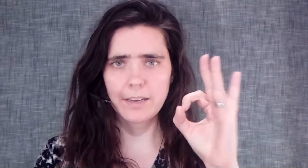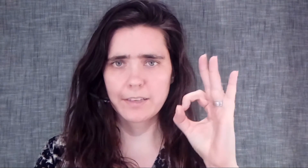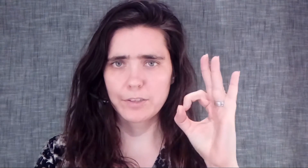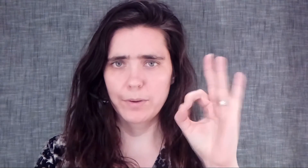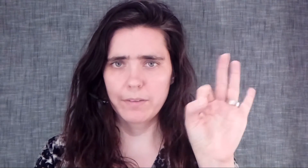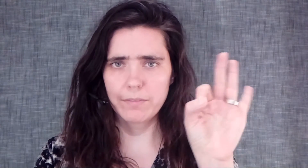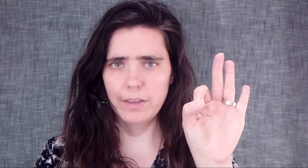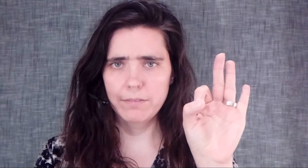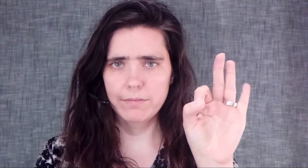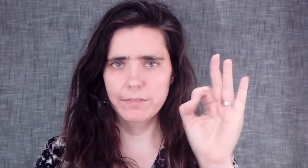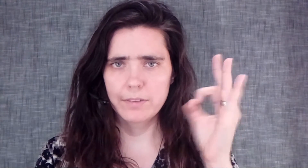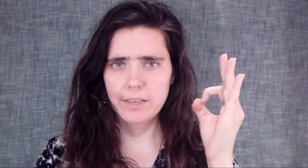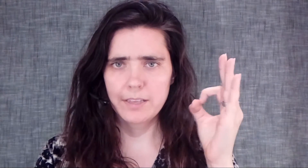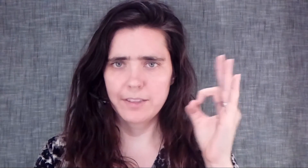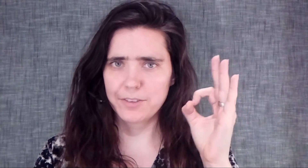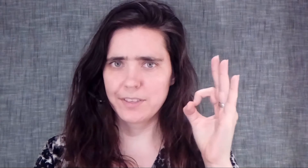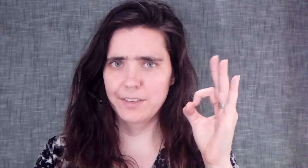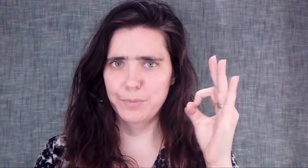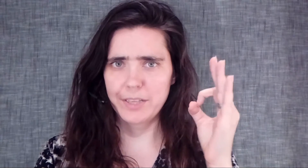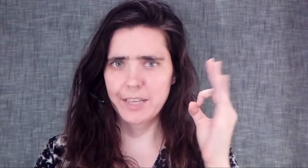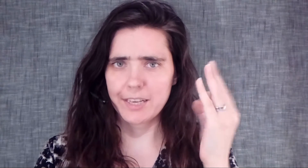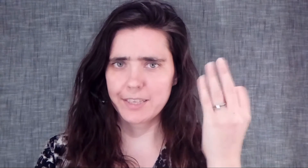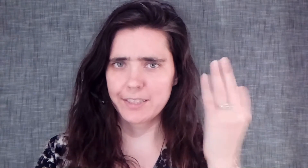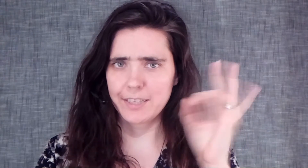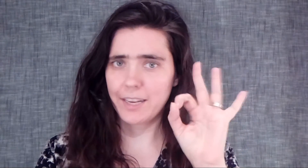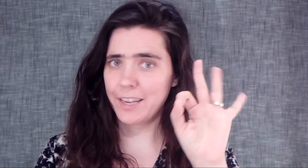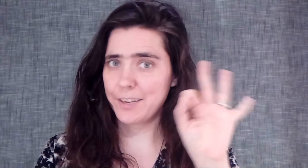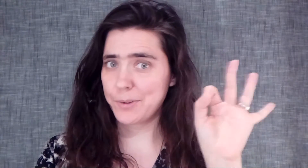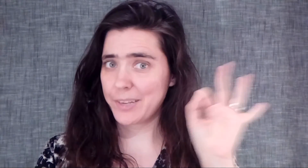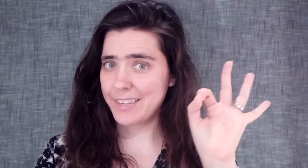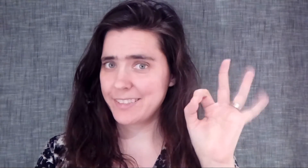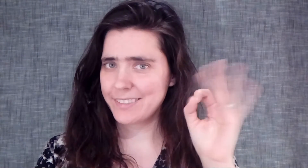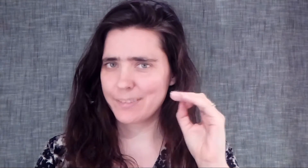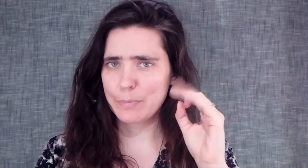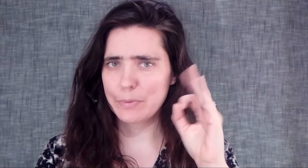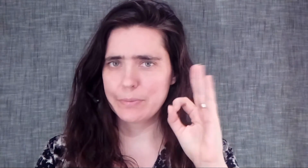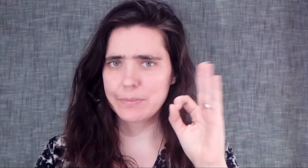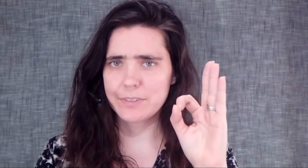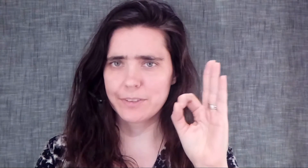Next you have F. Looks a little bit like an A-OK symbol, so